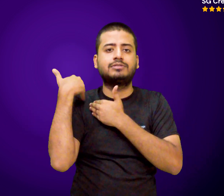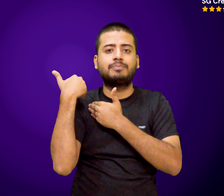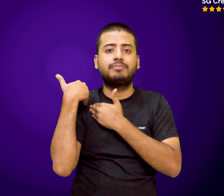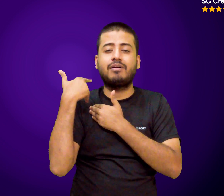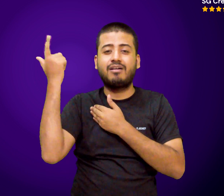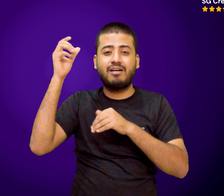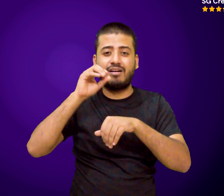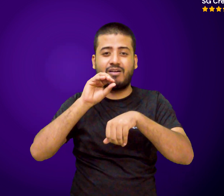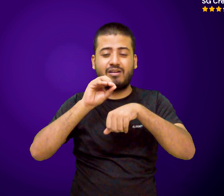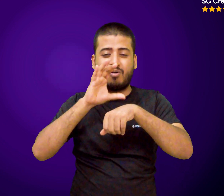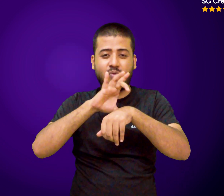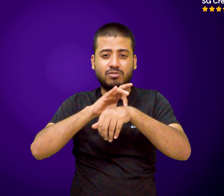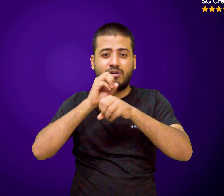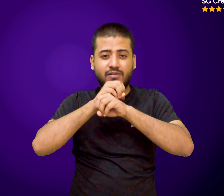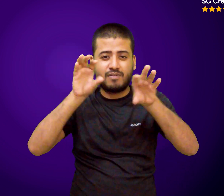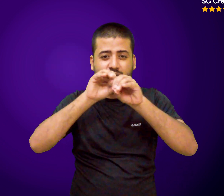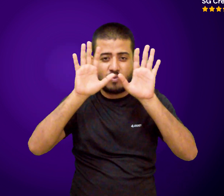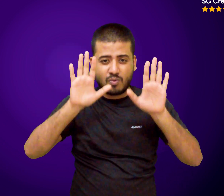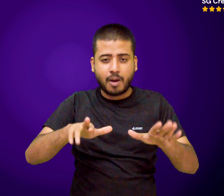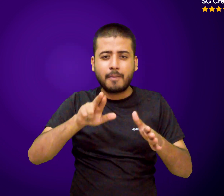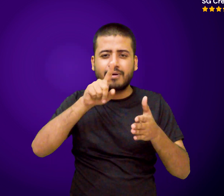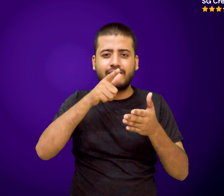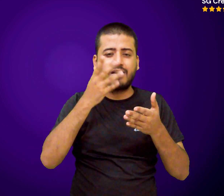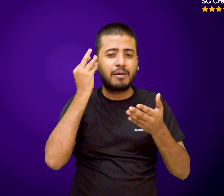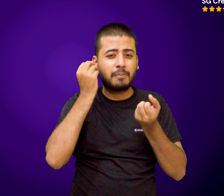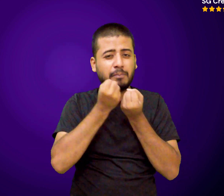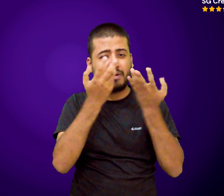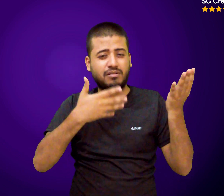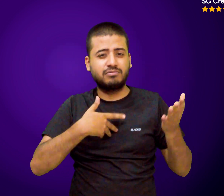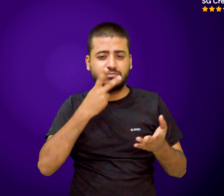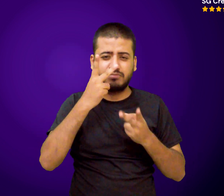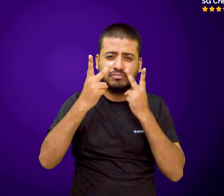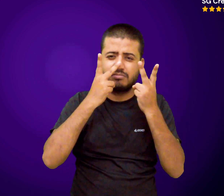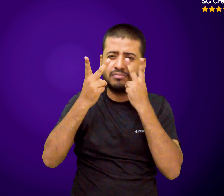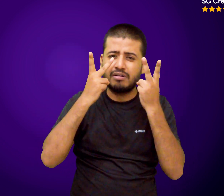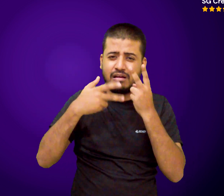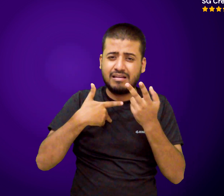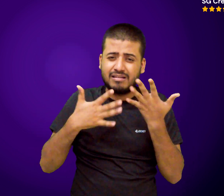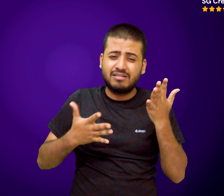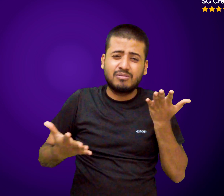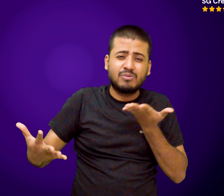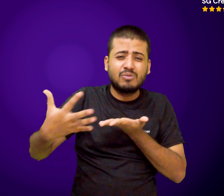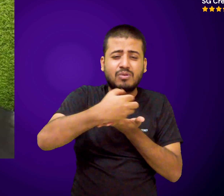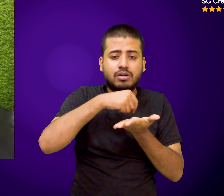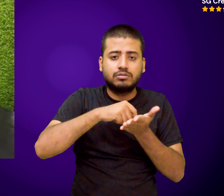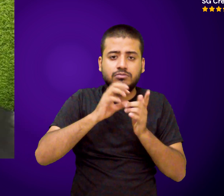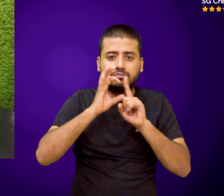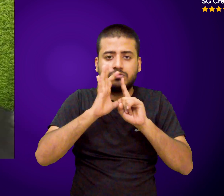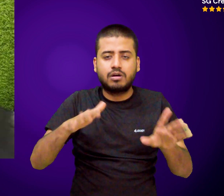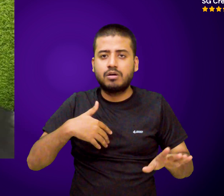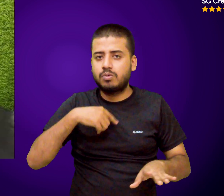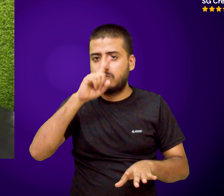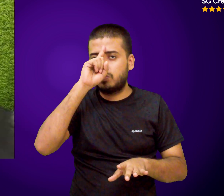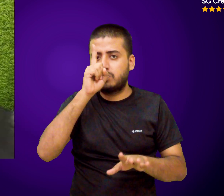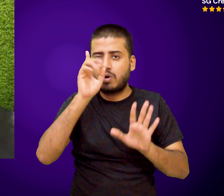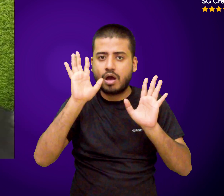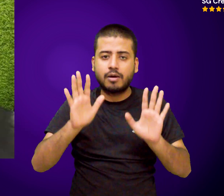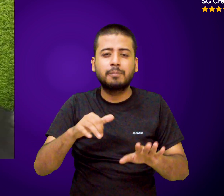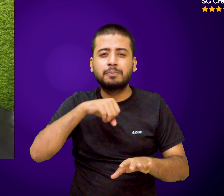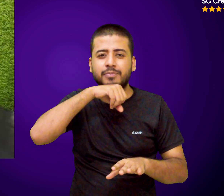actively utilized. While the health risks of using plastic bottles are a topic of ongoing research, there is evidence suggesting